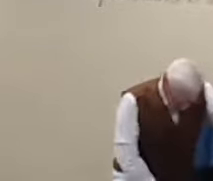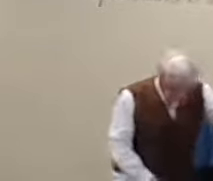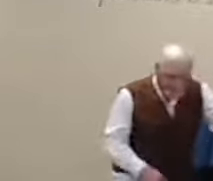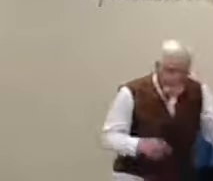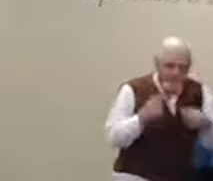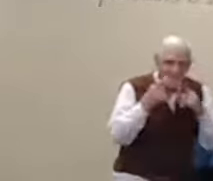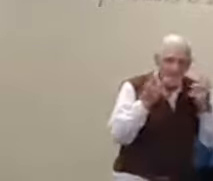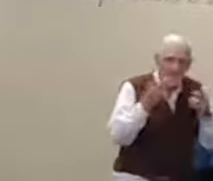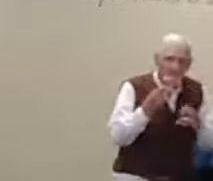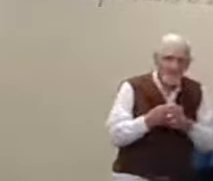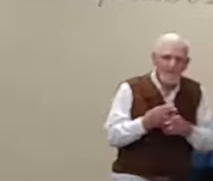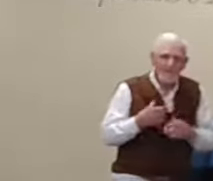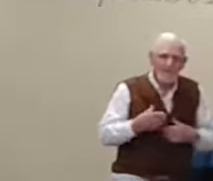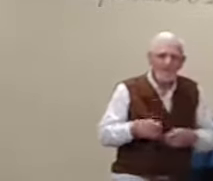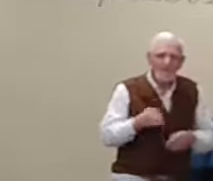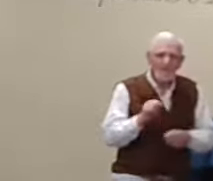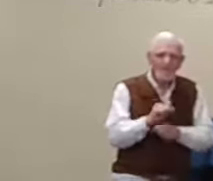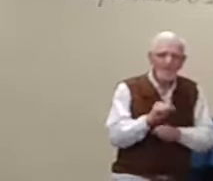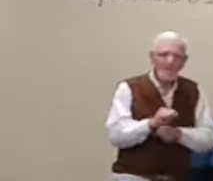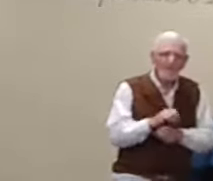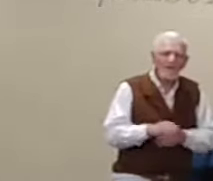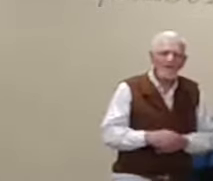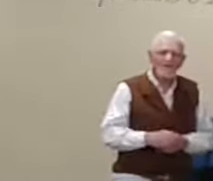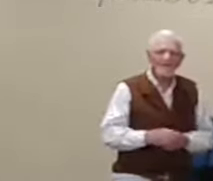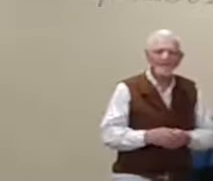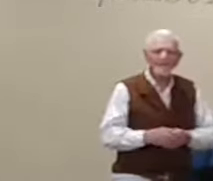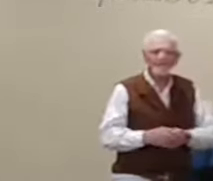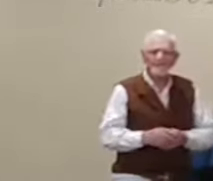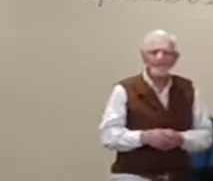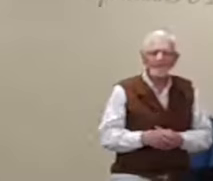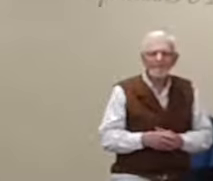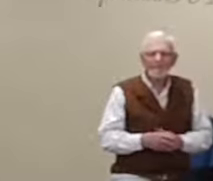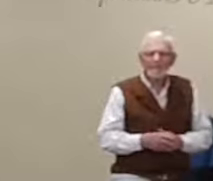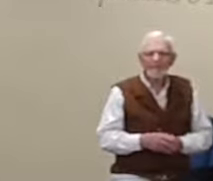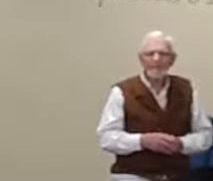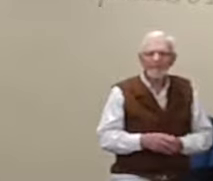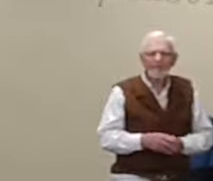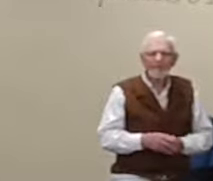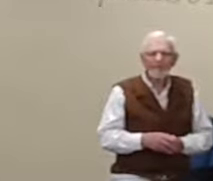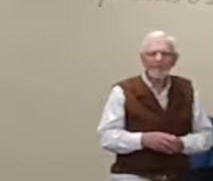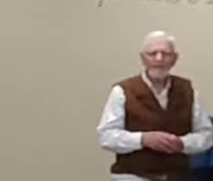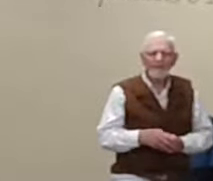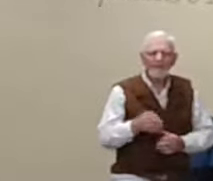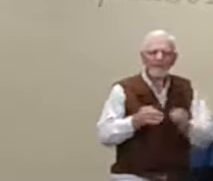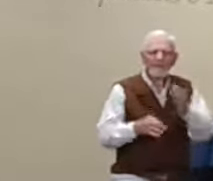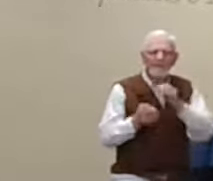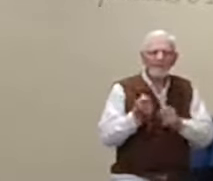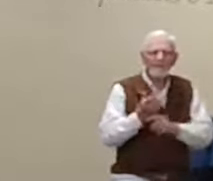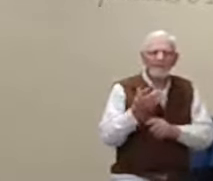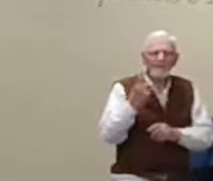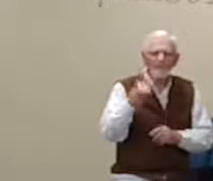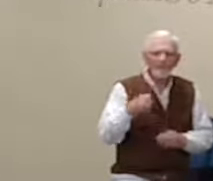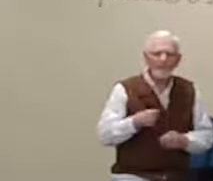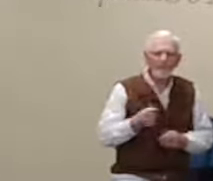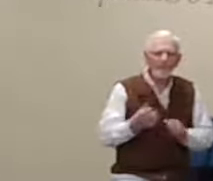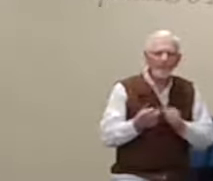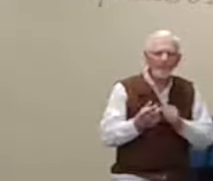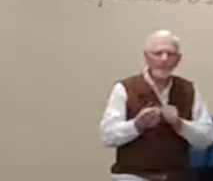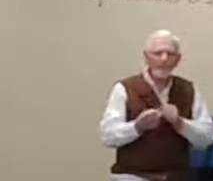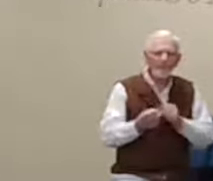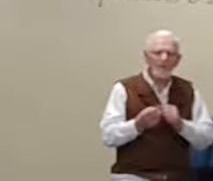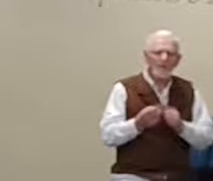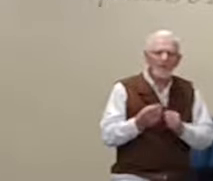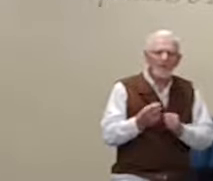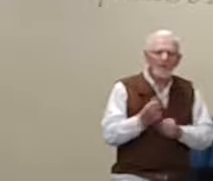name, probably five of you in this room would know who he was. And he said, same for me. He said, I got saved out of a